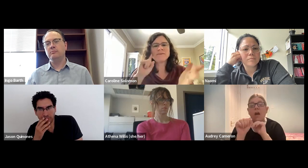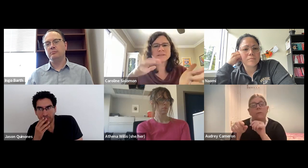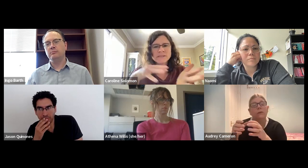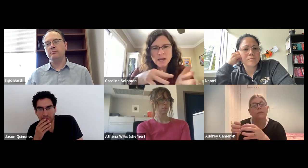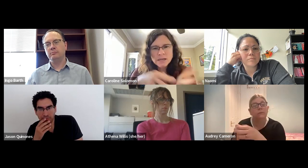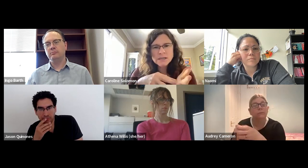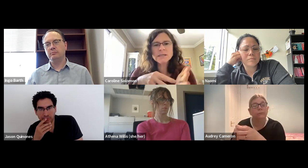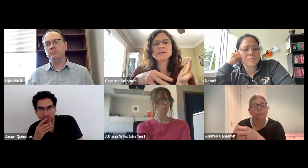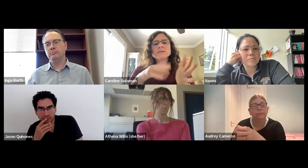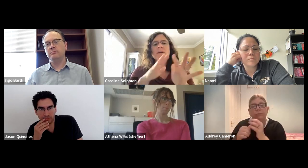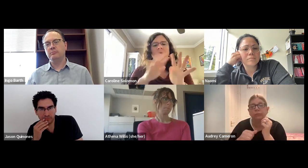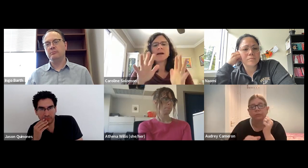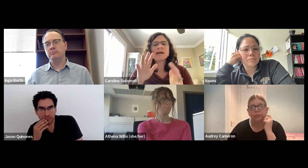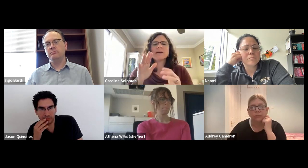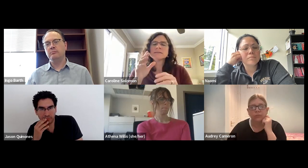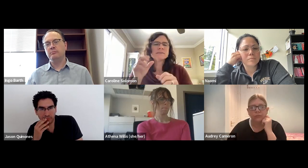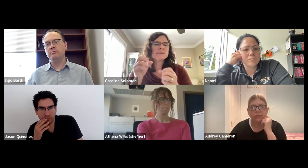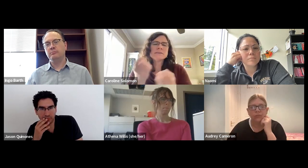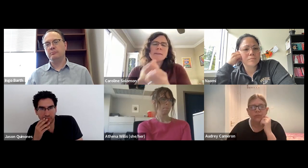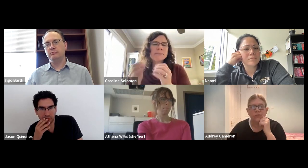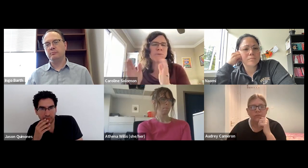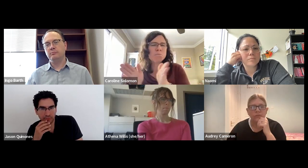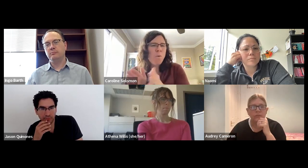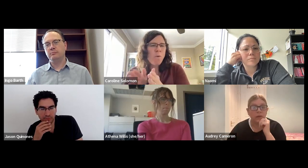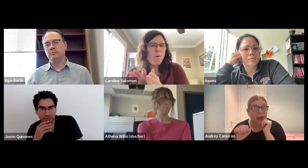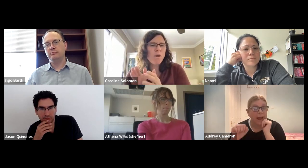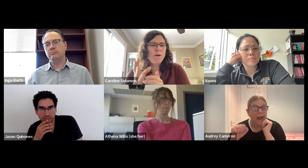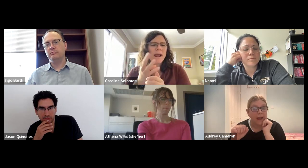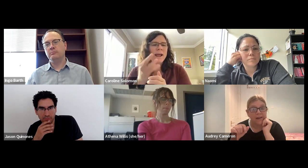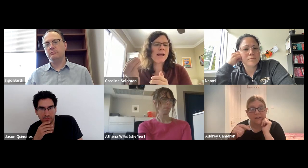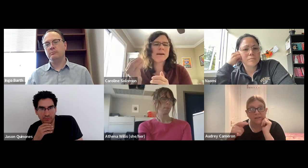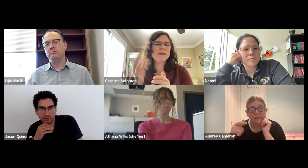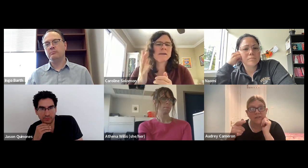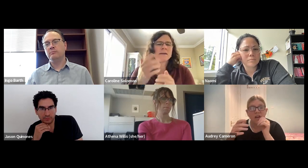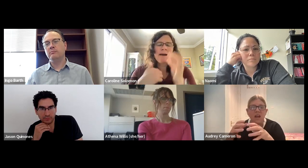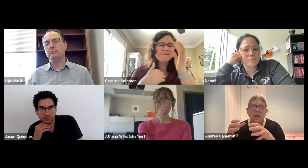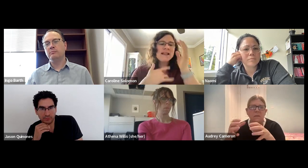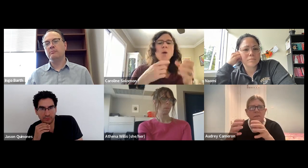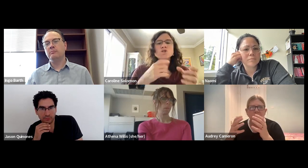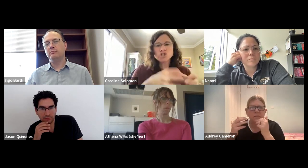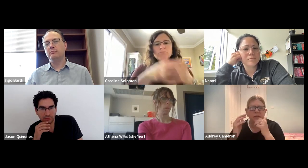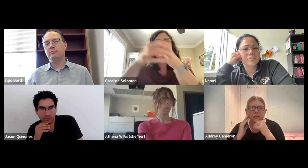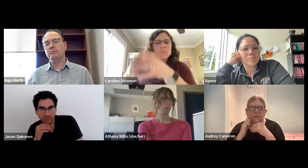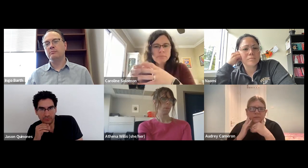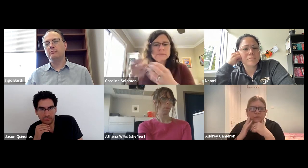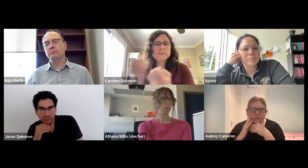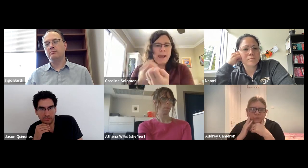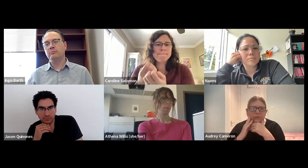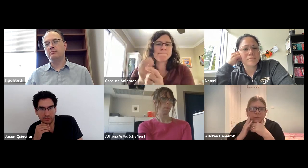more geared towards linguistics, deaf studies and the like. It seems like the STEM group specifically is a smaller percentage of